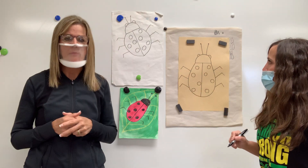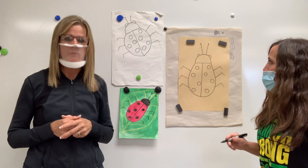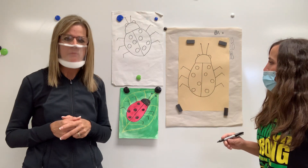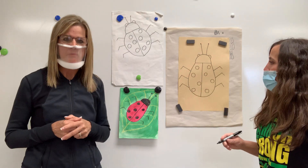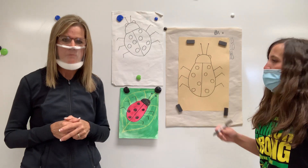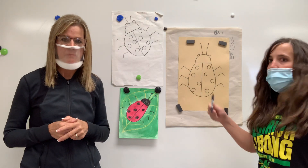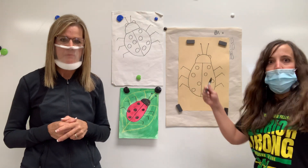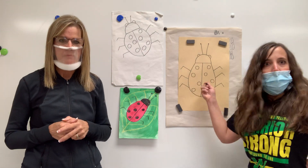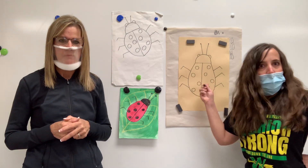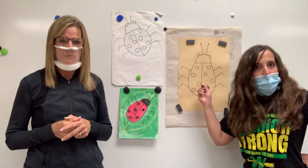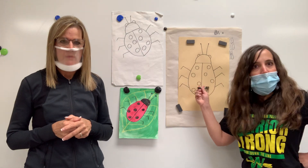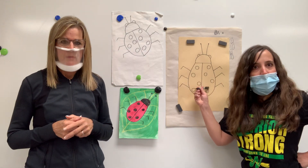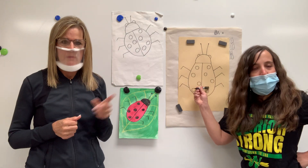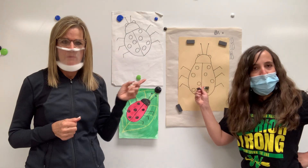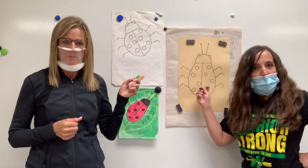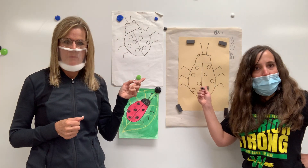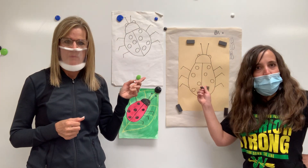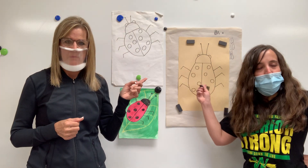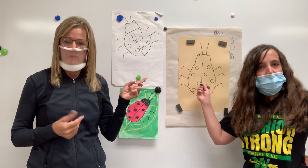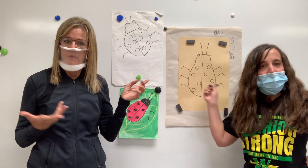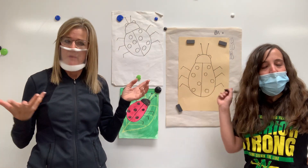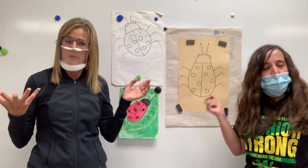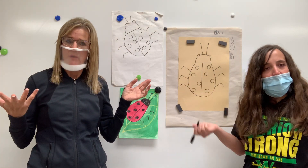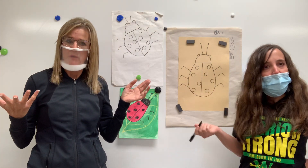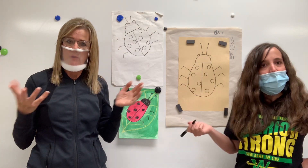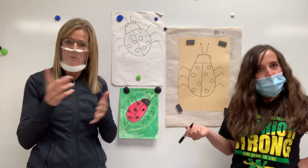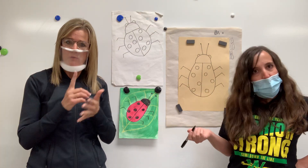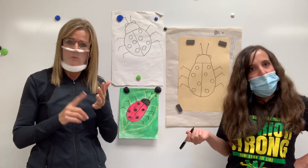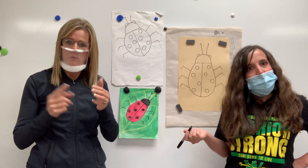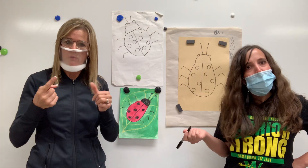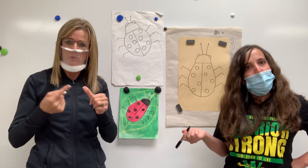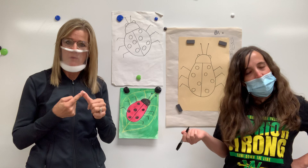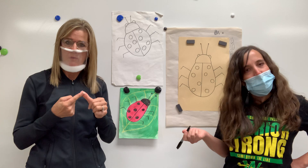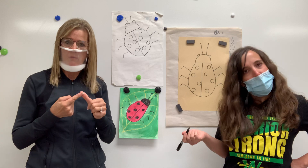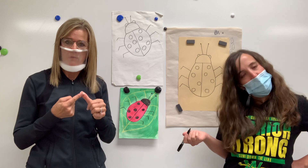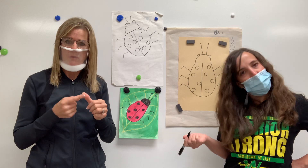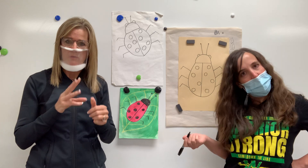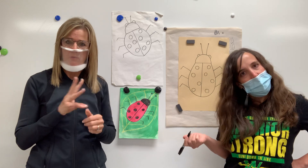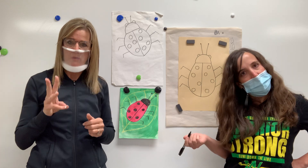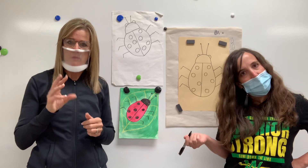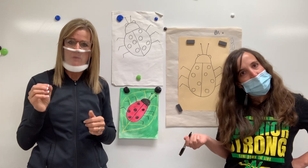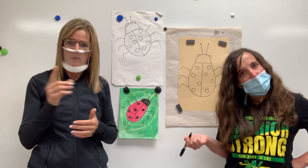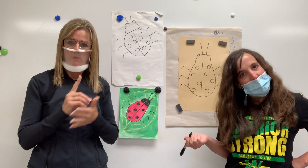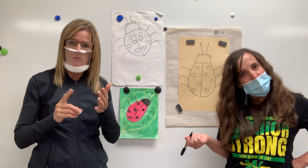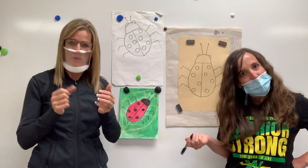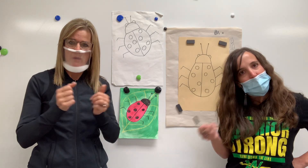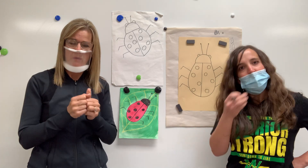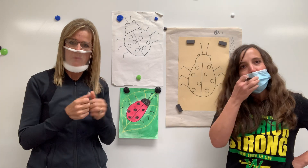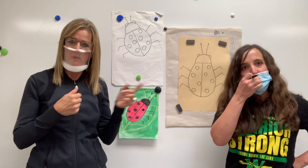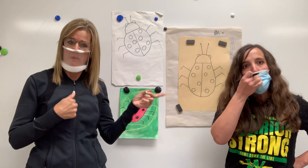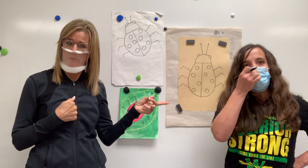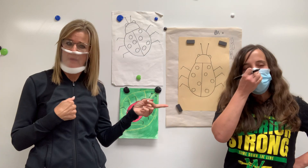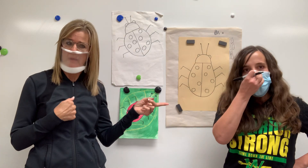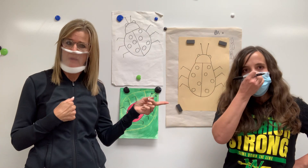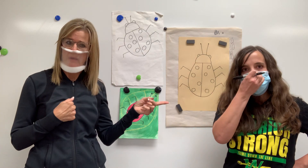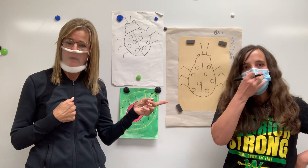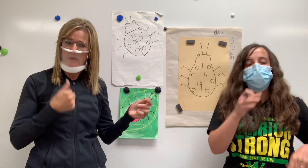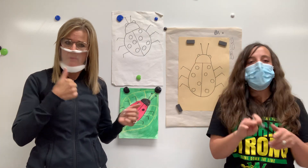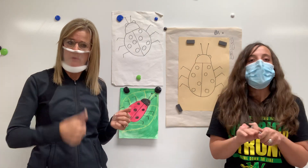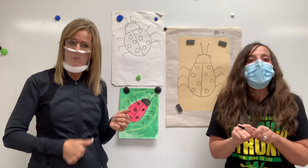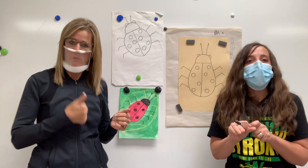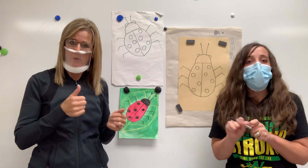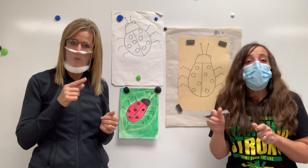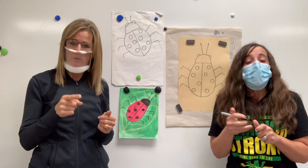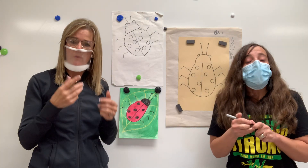ways. And guess what? You just did your very first Western Oaks drawing with Mrs. Adams. I'm so proud of